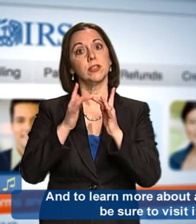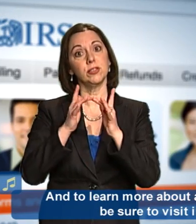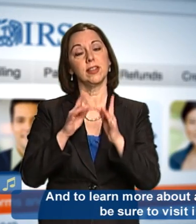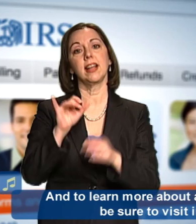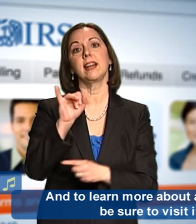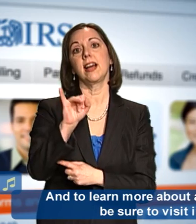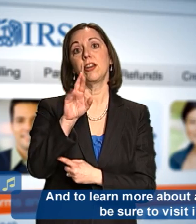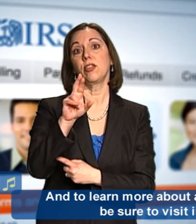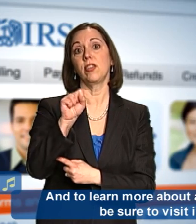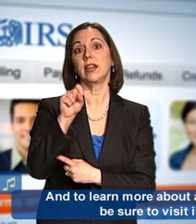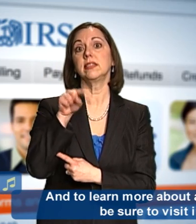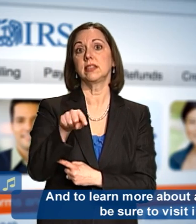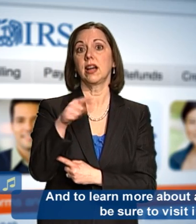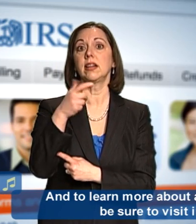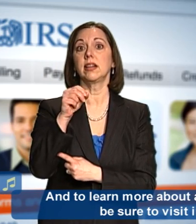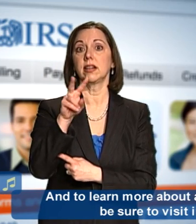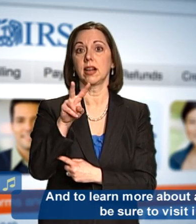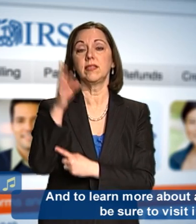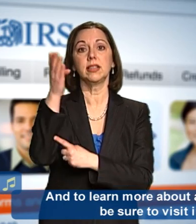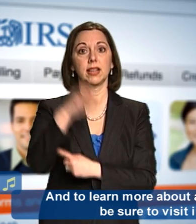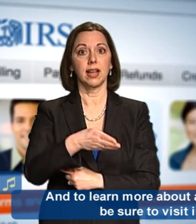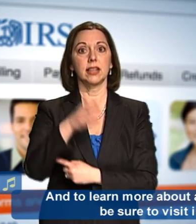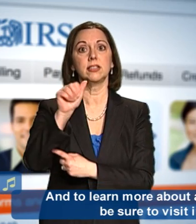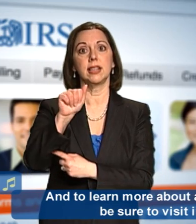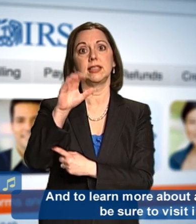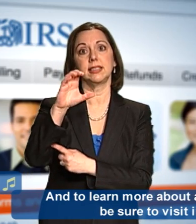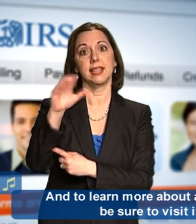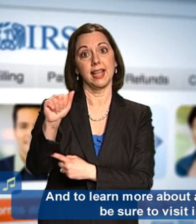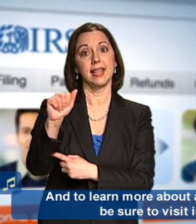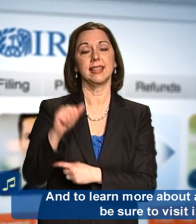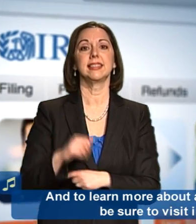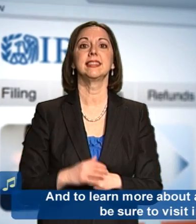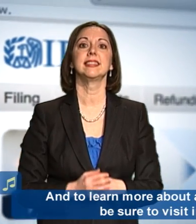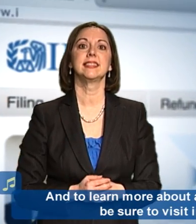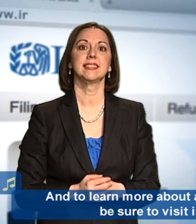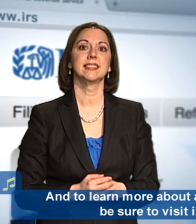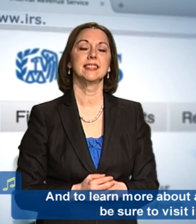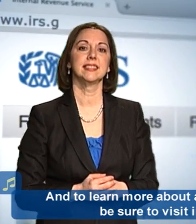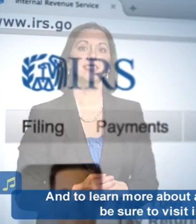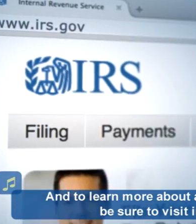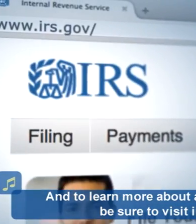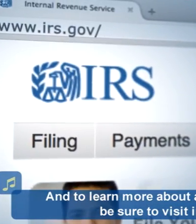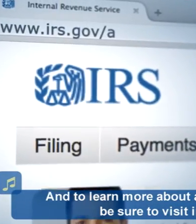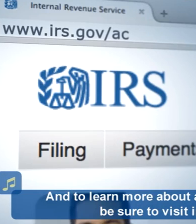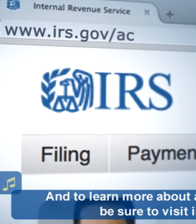be sure to visit irs.gov/ACA.